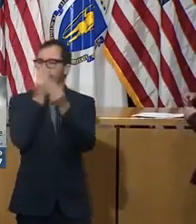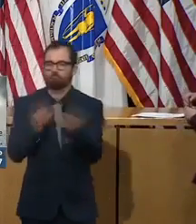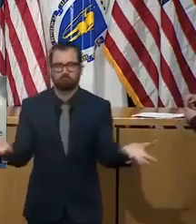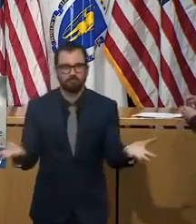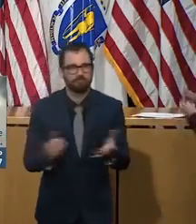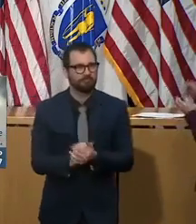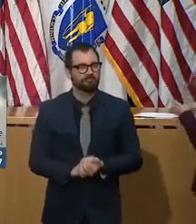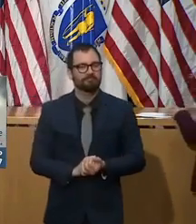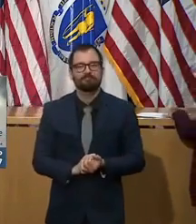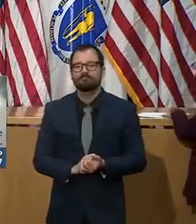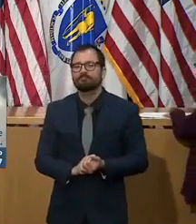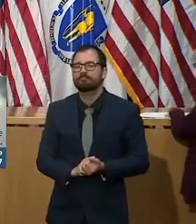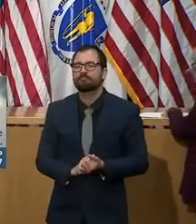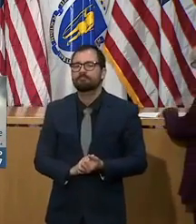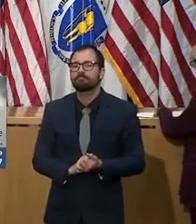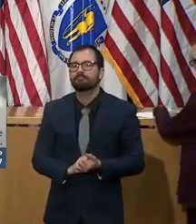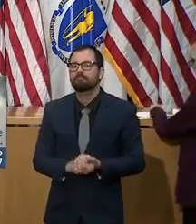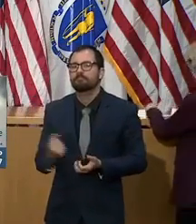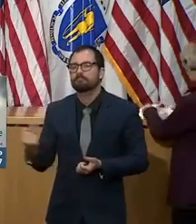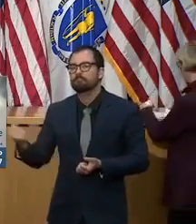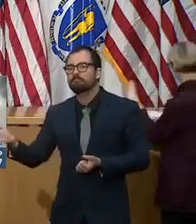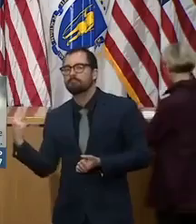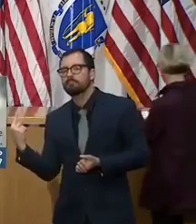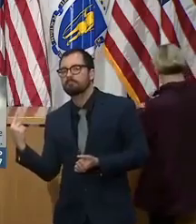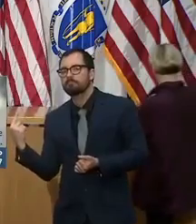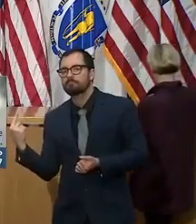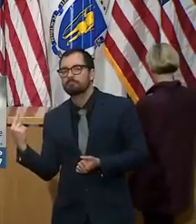Do you want to talk about that?